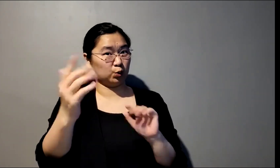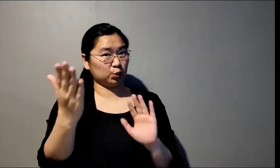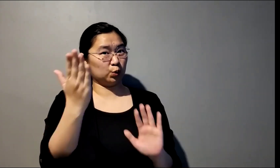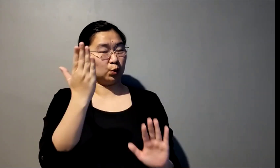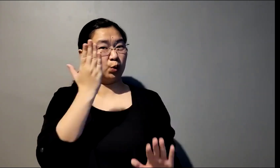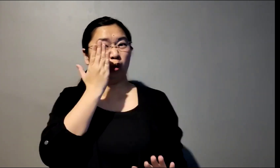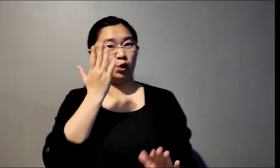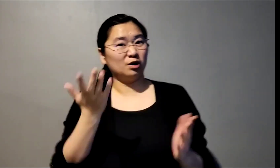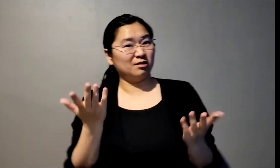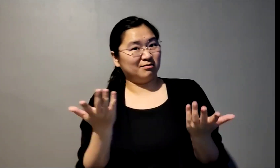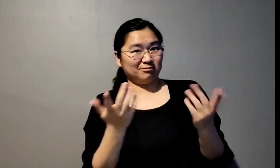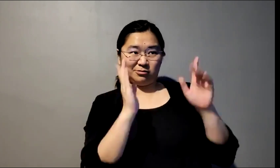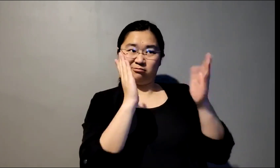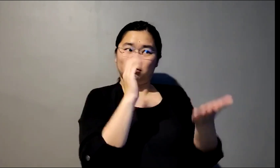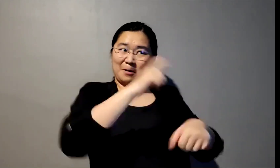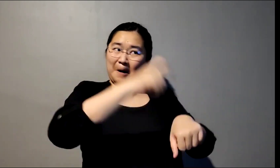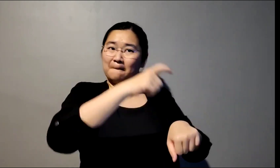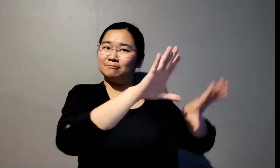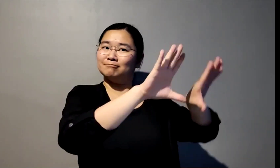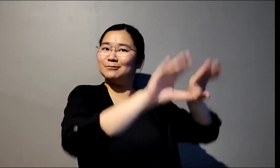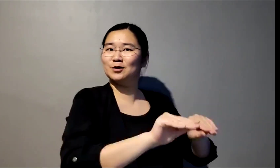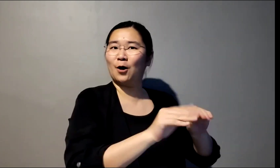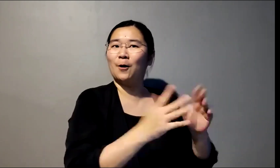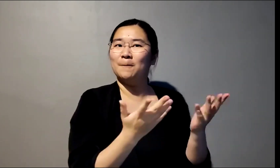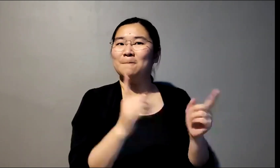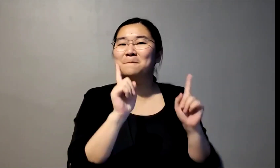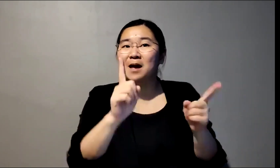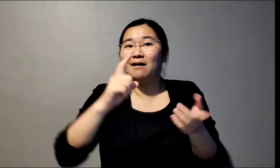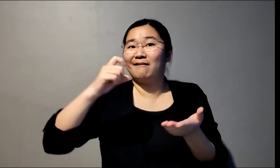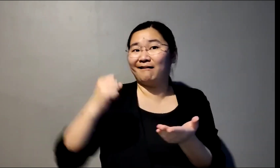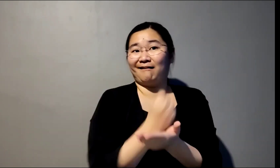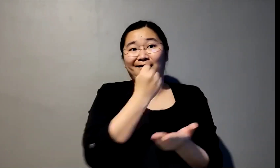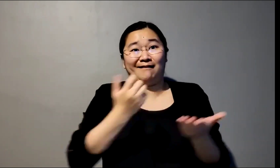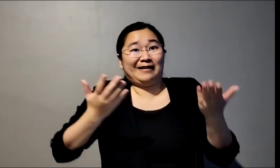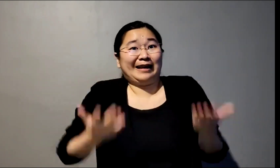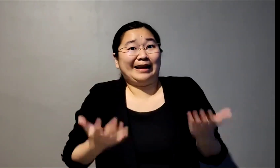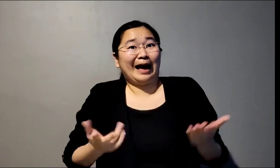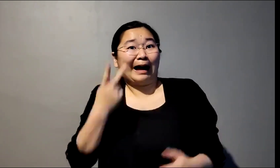main reasons. Slow procedures, of course, but more than that, full,